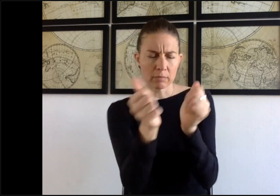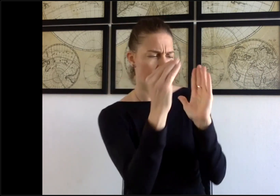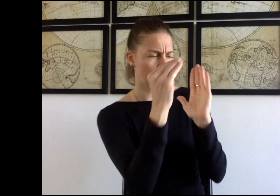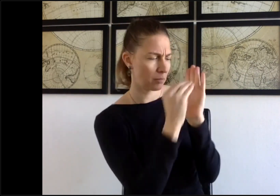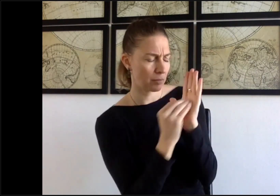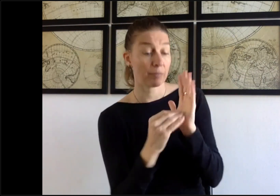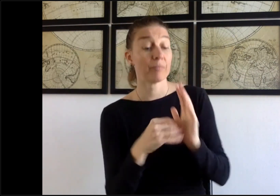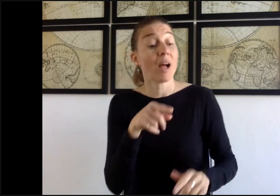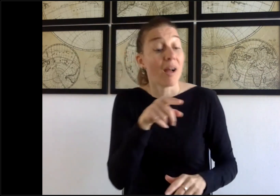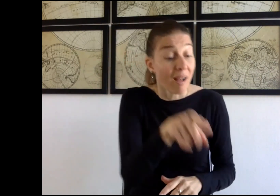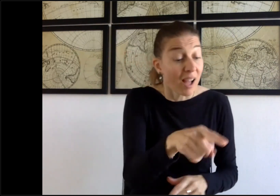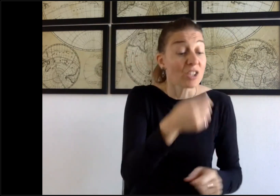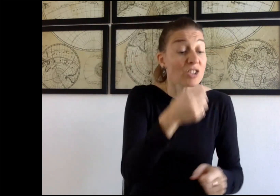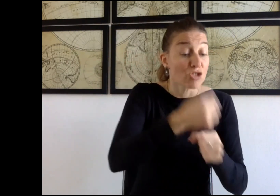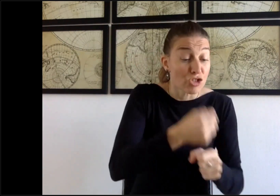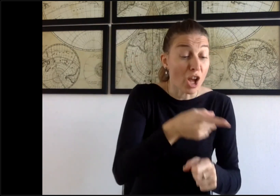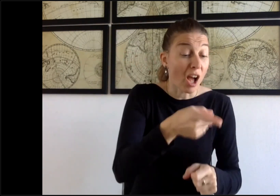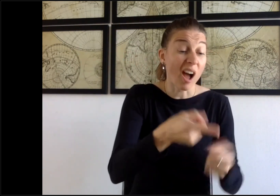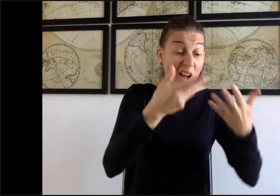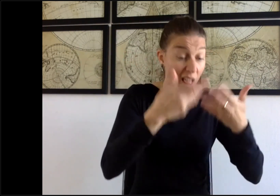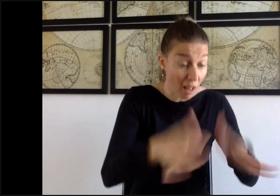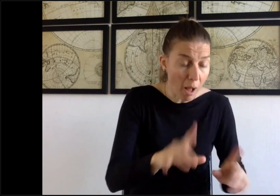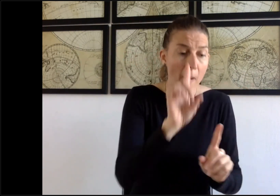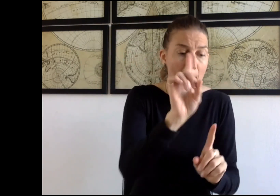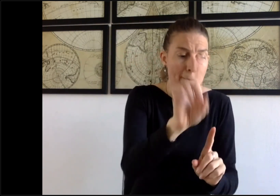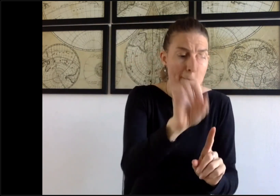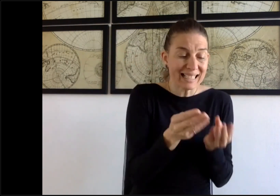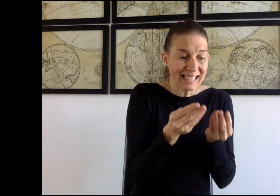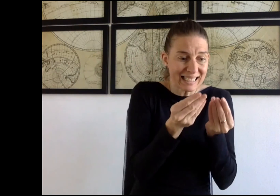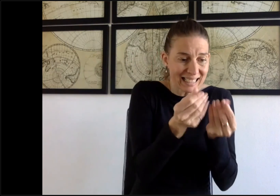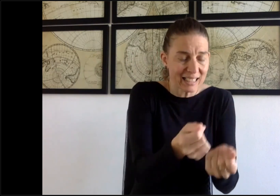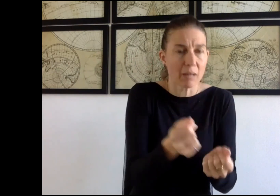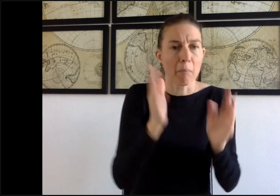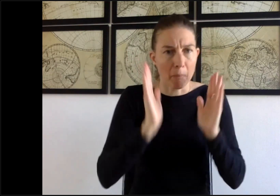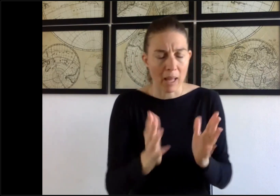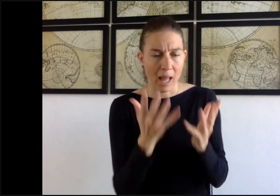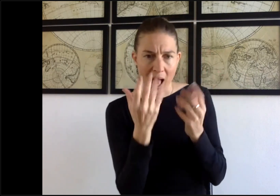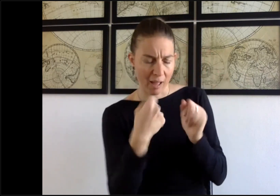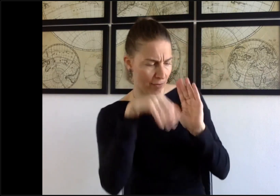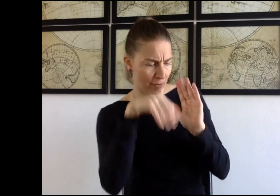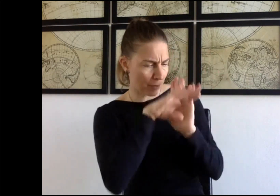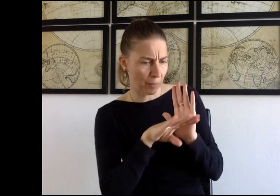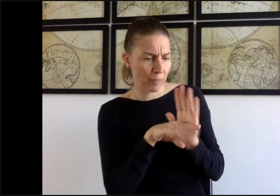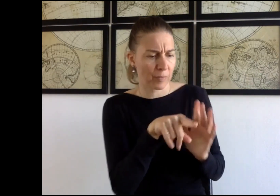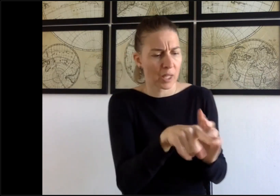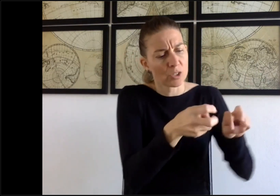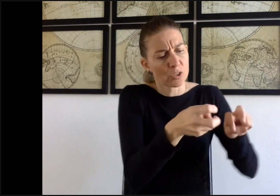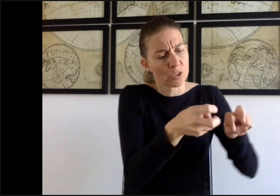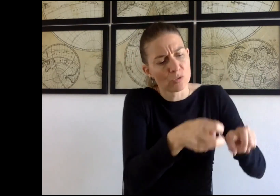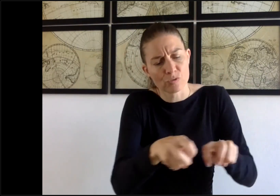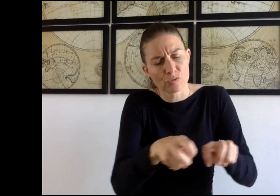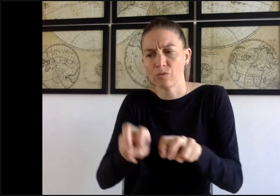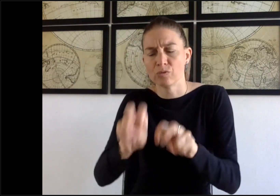technologies, skills is obviously a really important area to focus on. And yet we know that we are already doing very poorly in this in terms